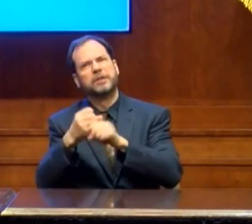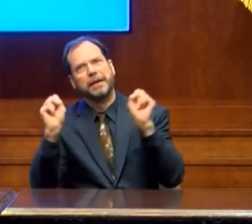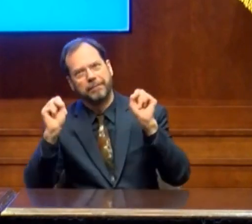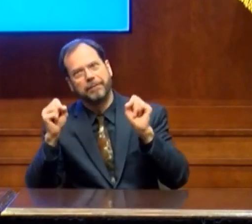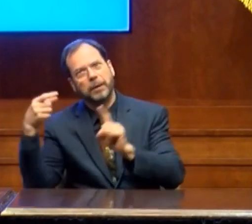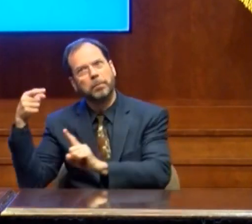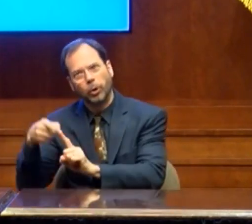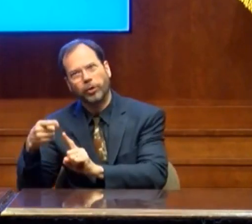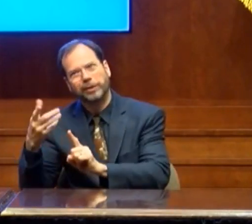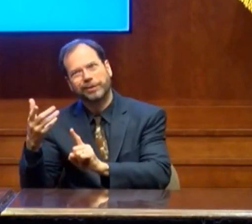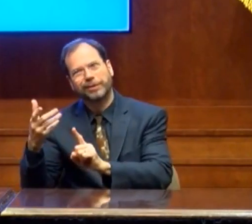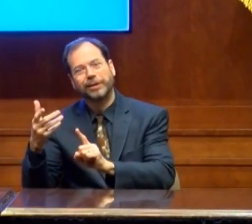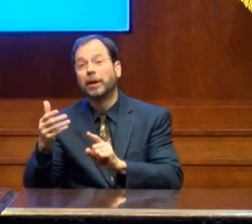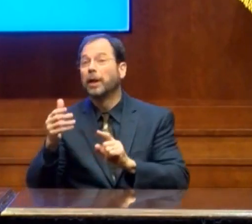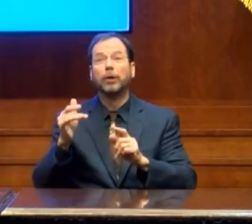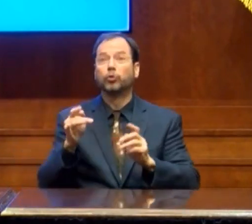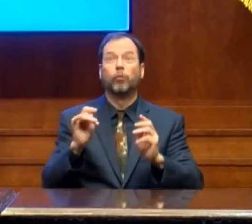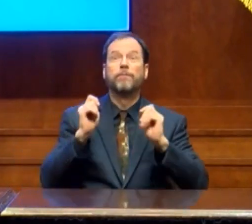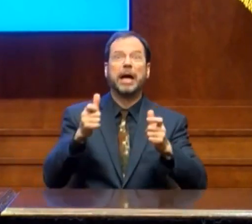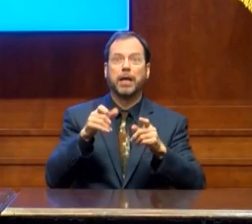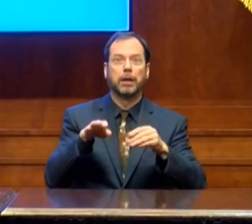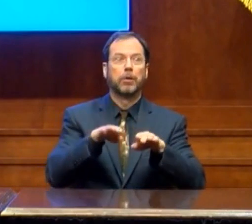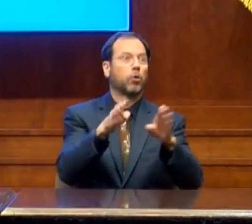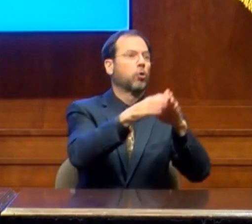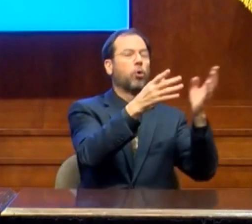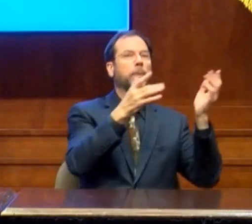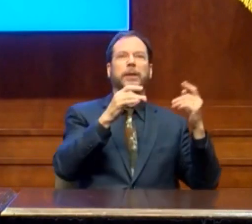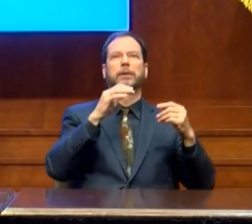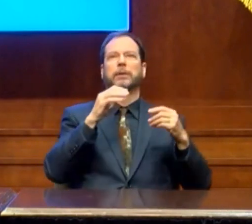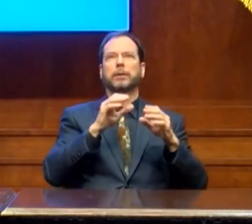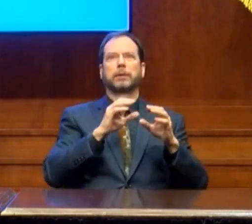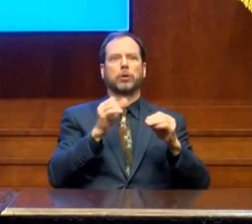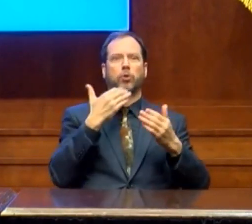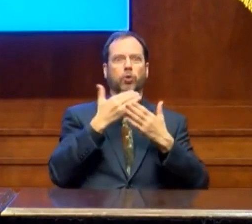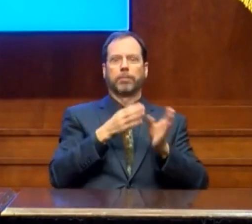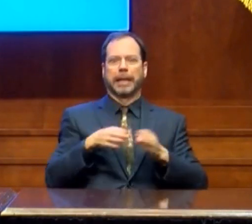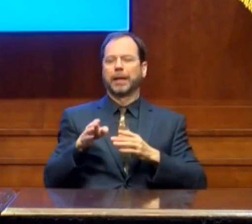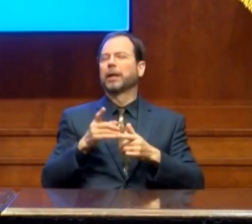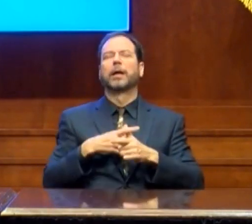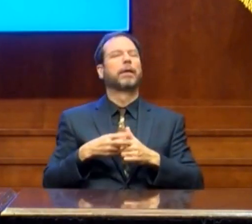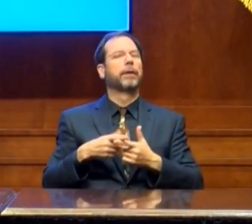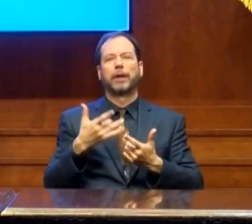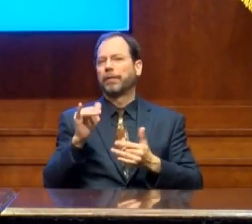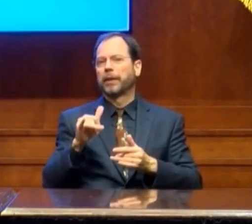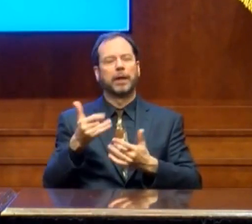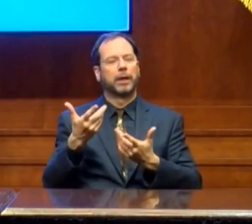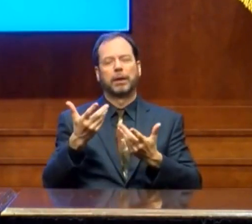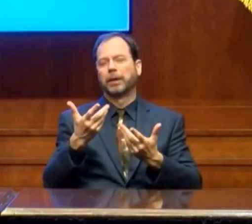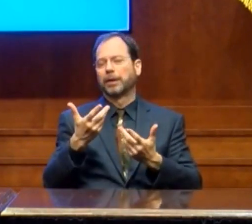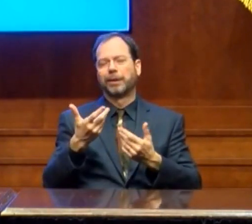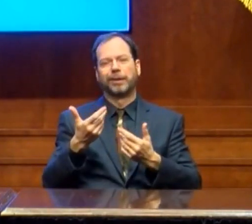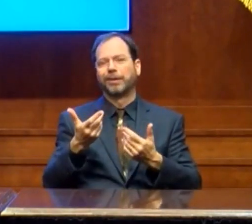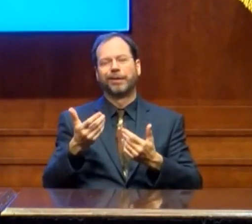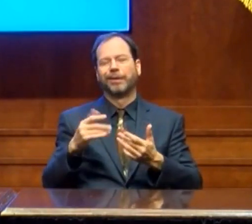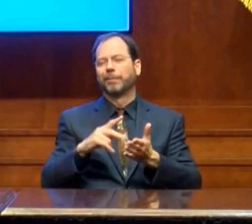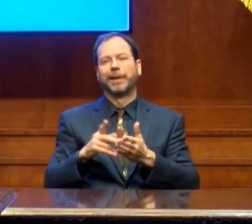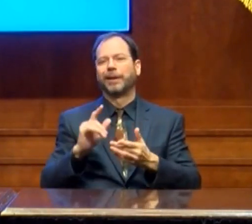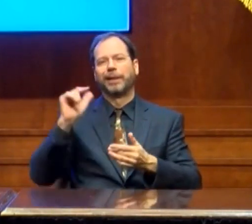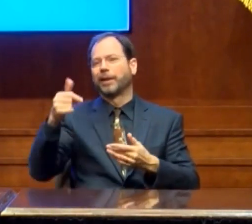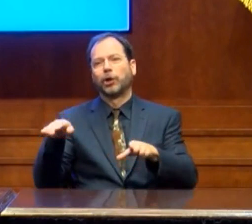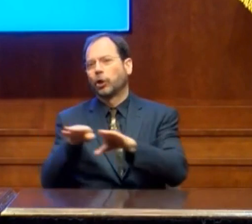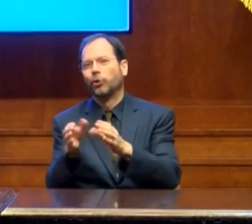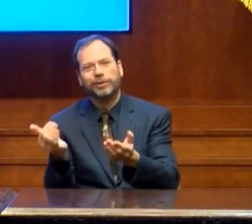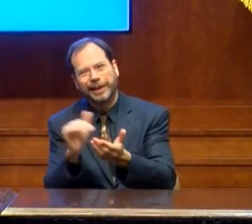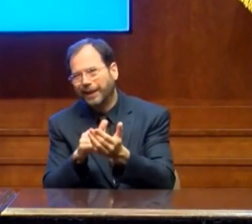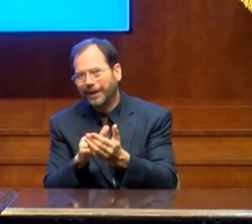want to open up safely, knowing that if we do it too fast without the appropriate strategies, it will just lead to a potential